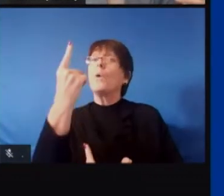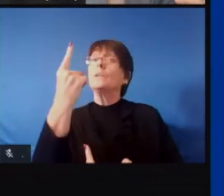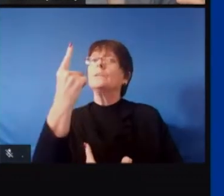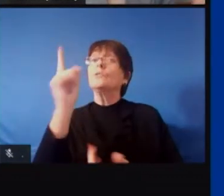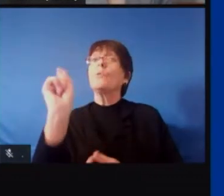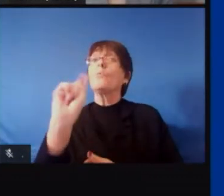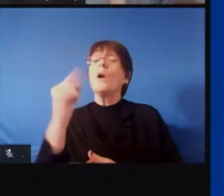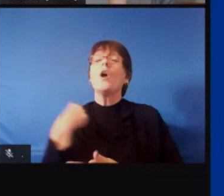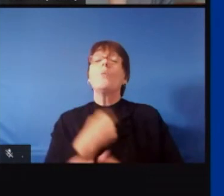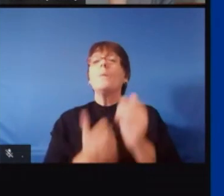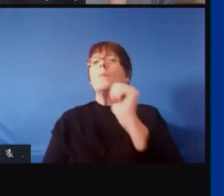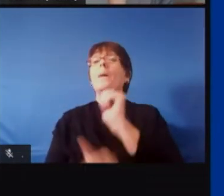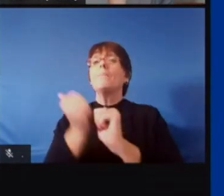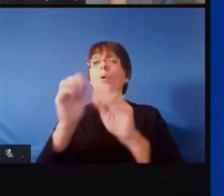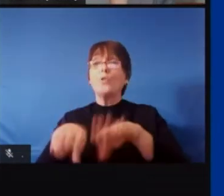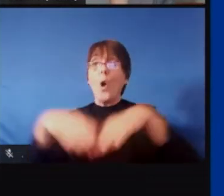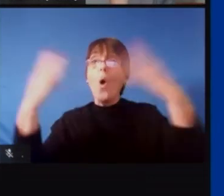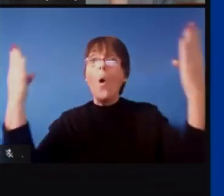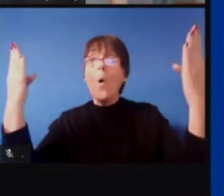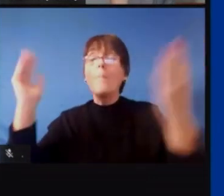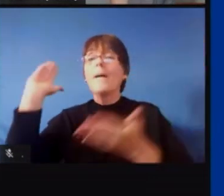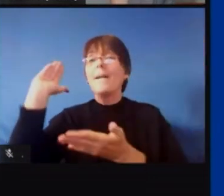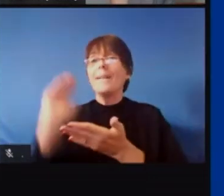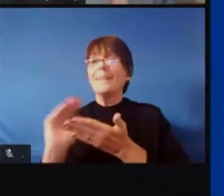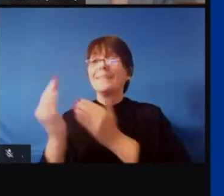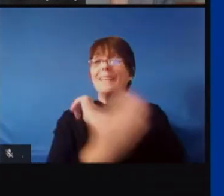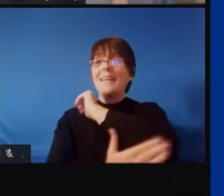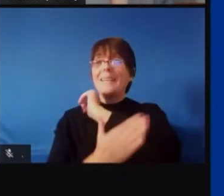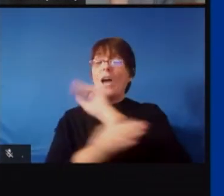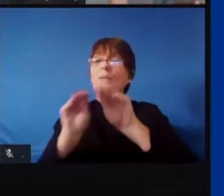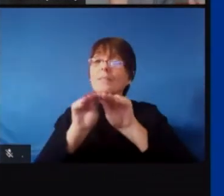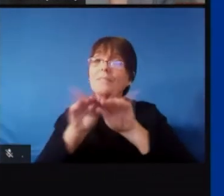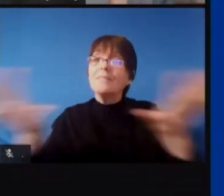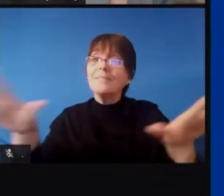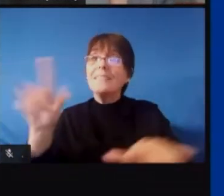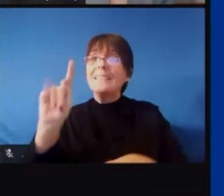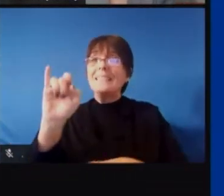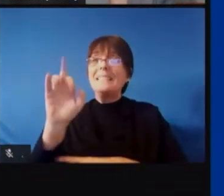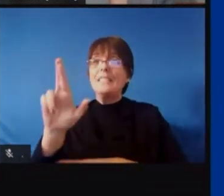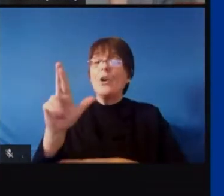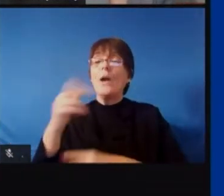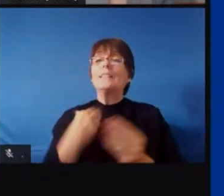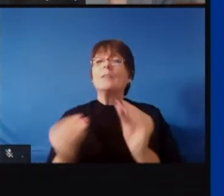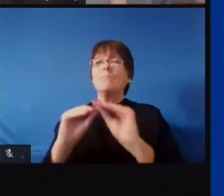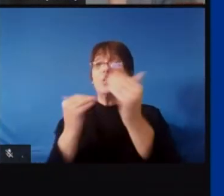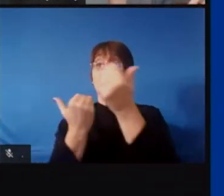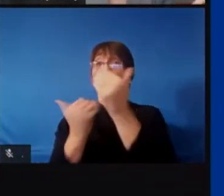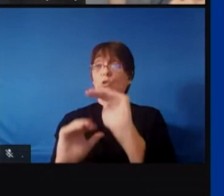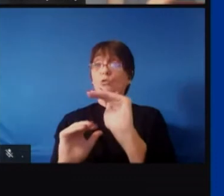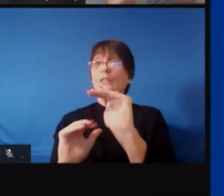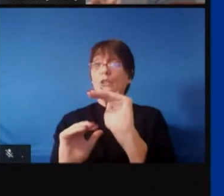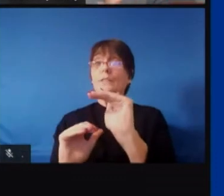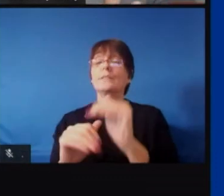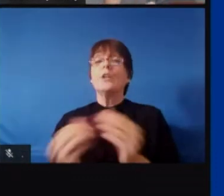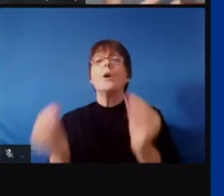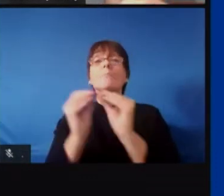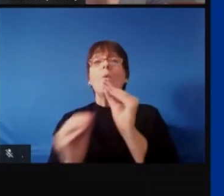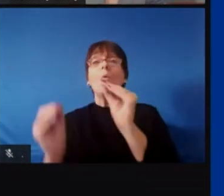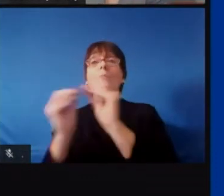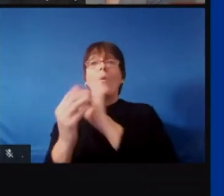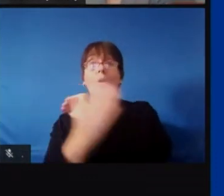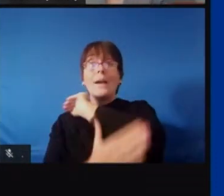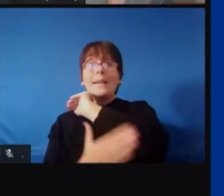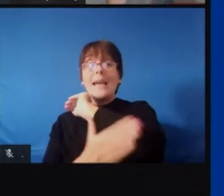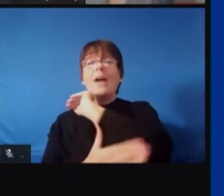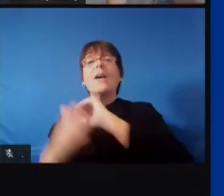where we were the most open. We had the least number of counties in the widespread tier that has the most restrictions, and more counties were on